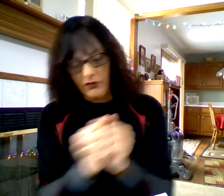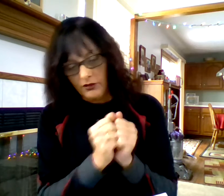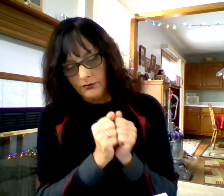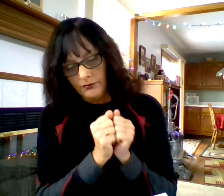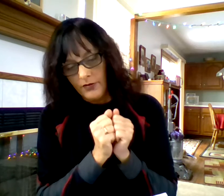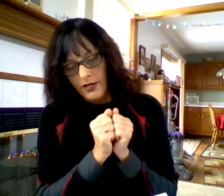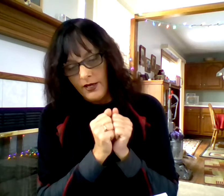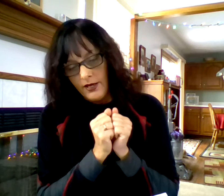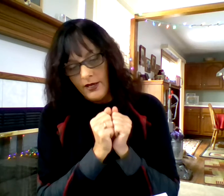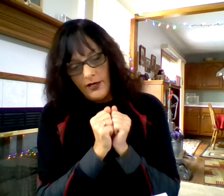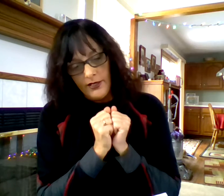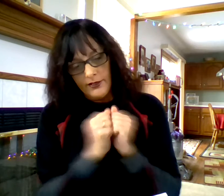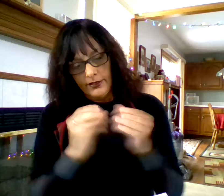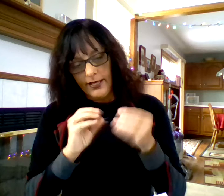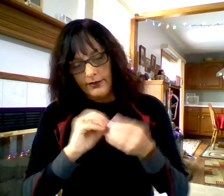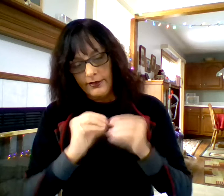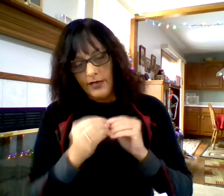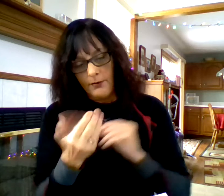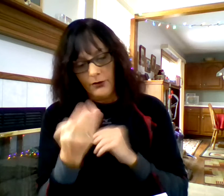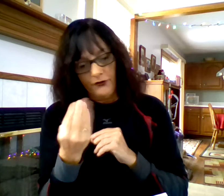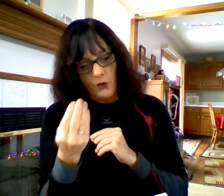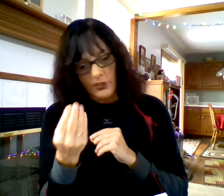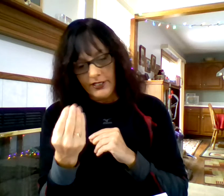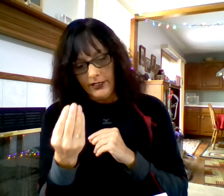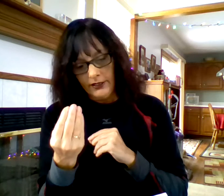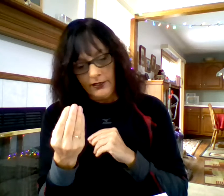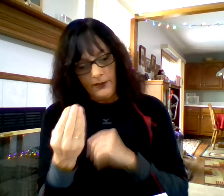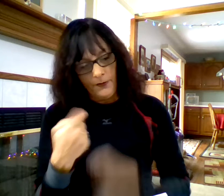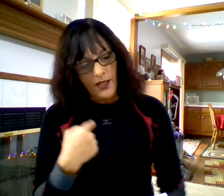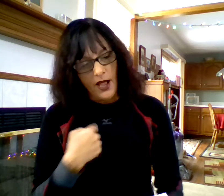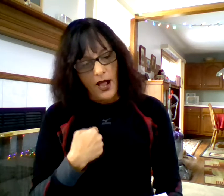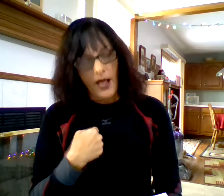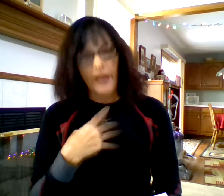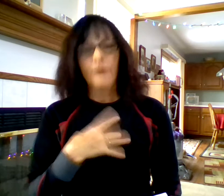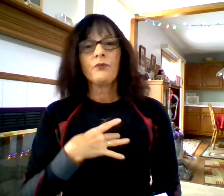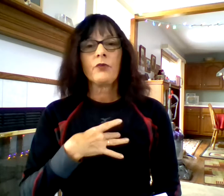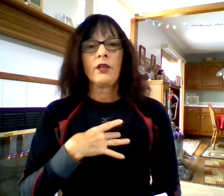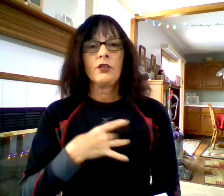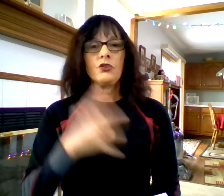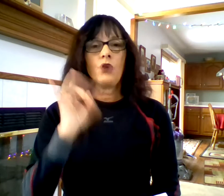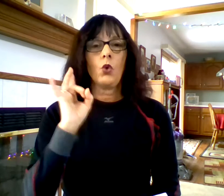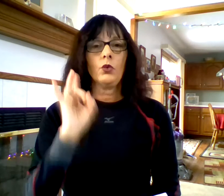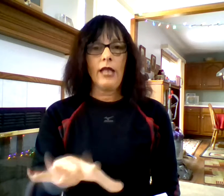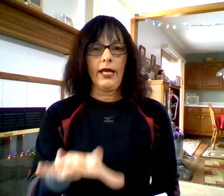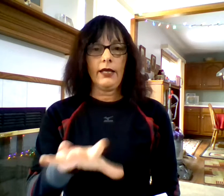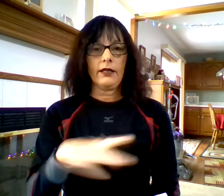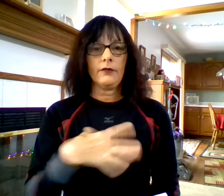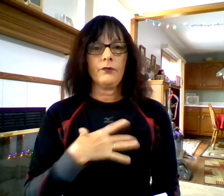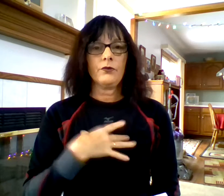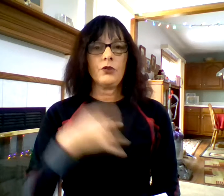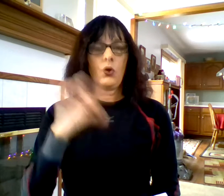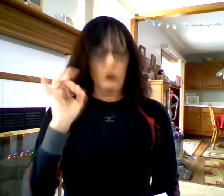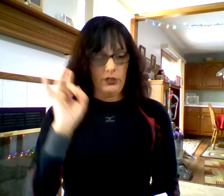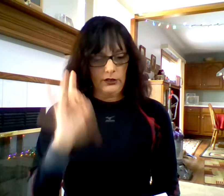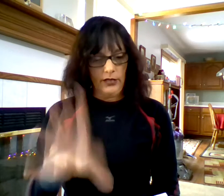Together. Sentence number 14, I don't like. Don't